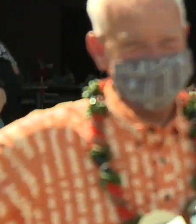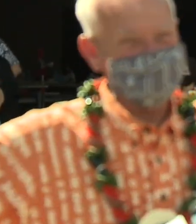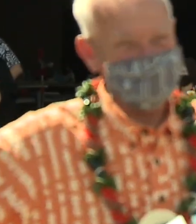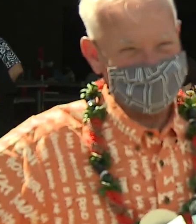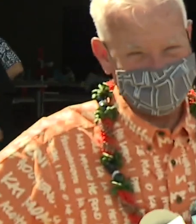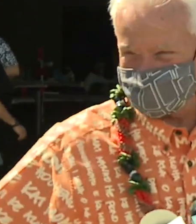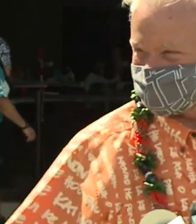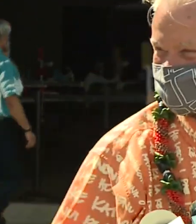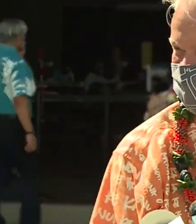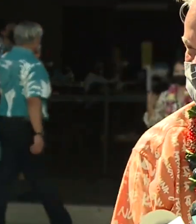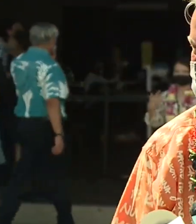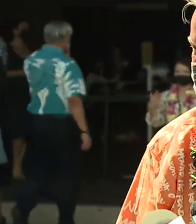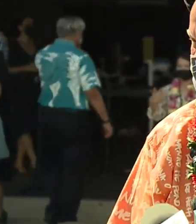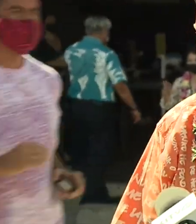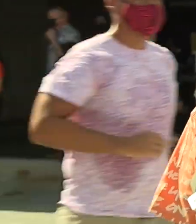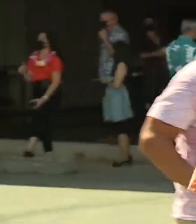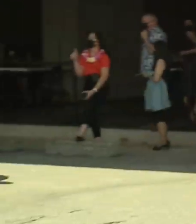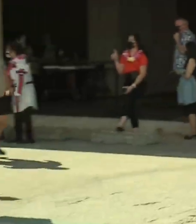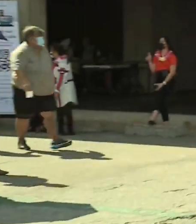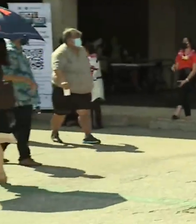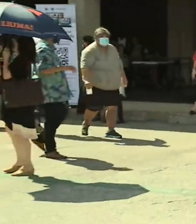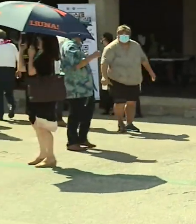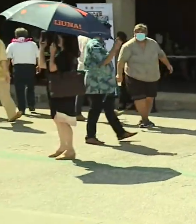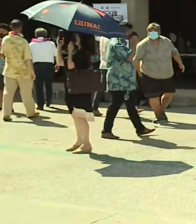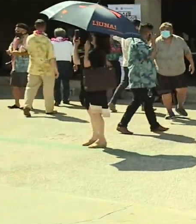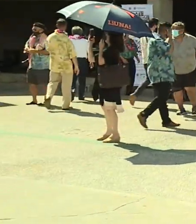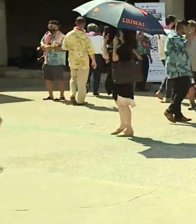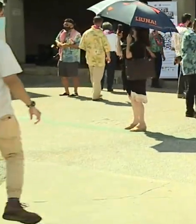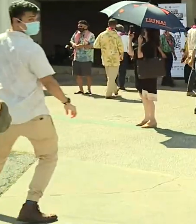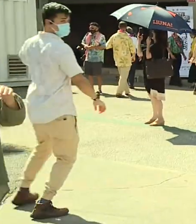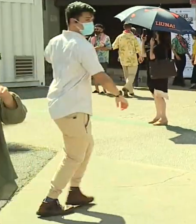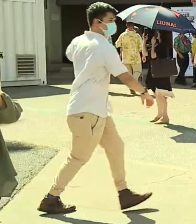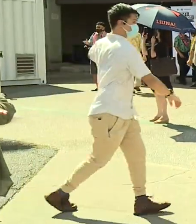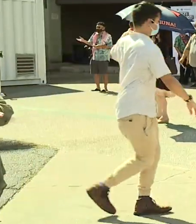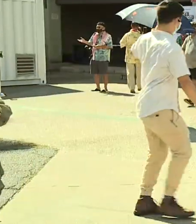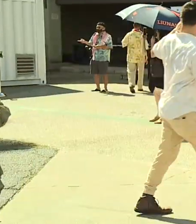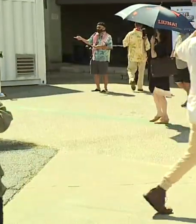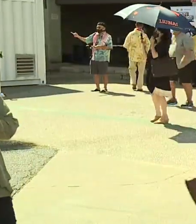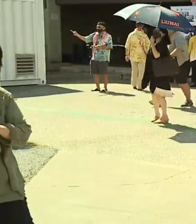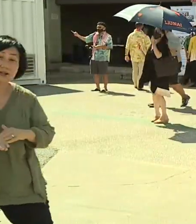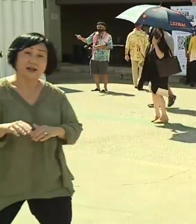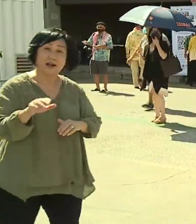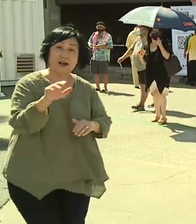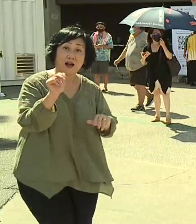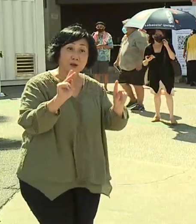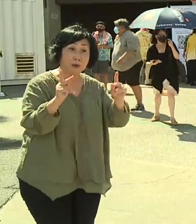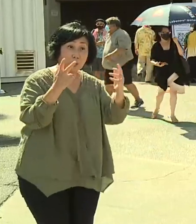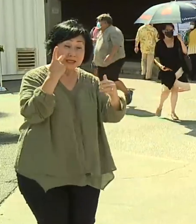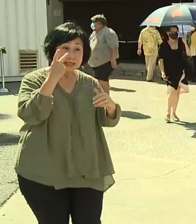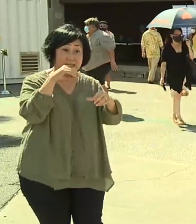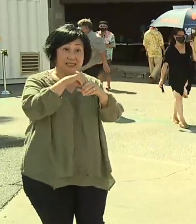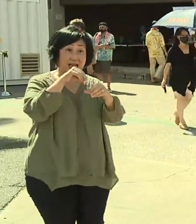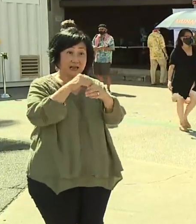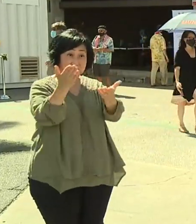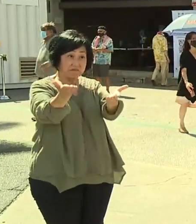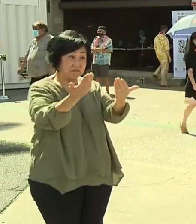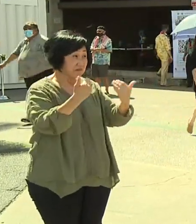I have to speak for myself here. And if there's others for, like, the governor, if you could hold those or